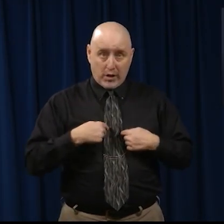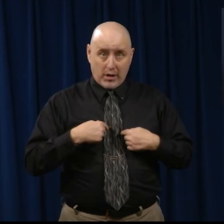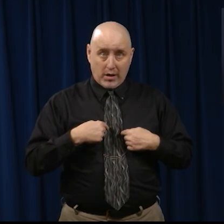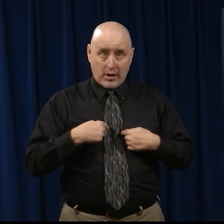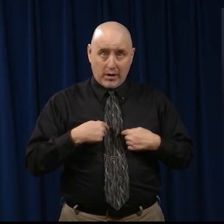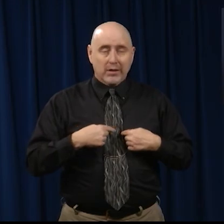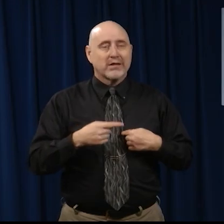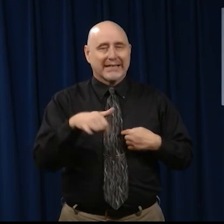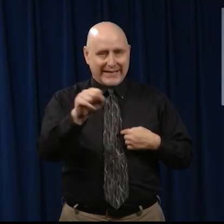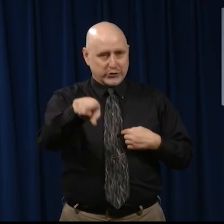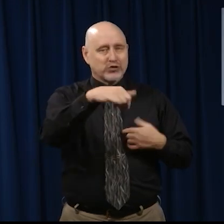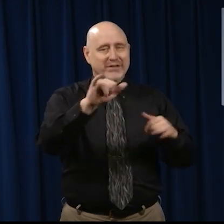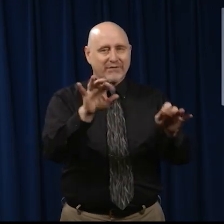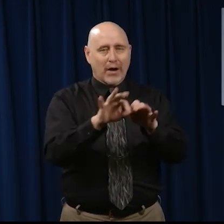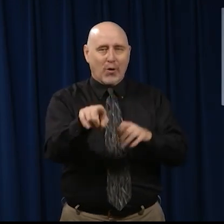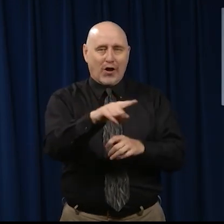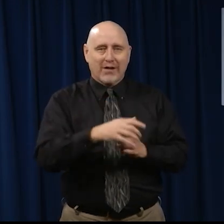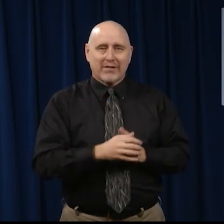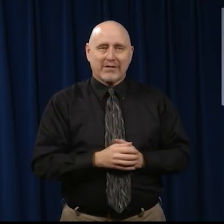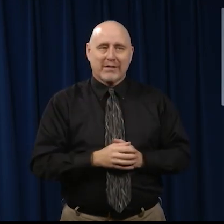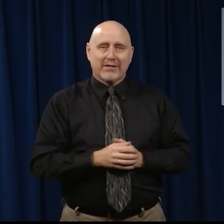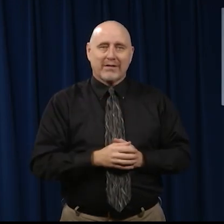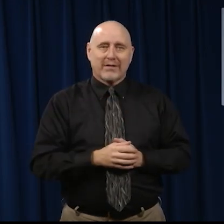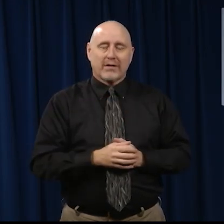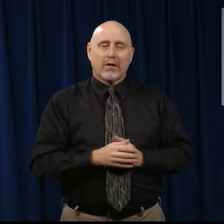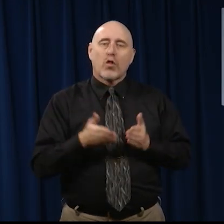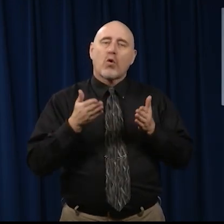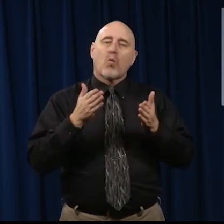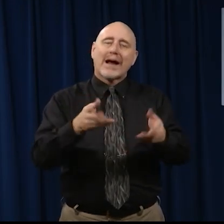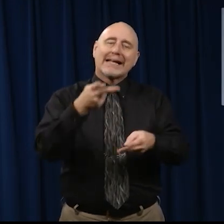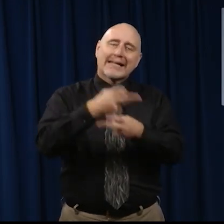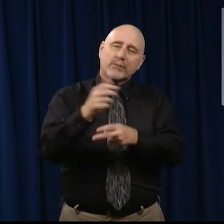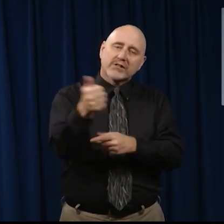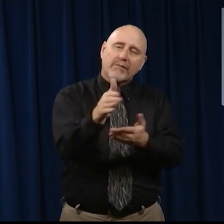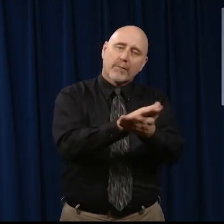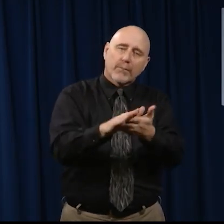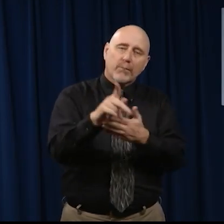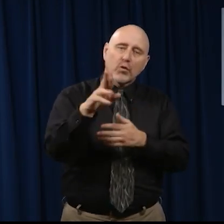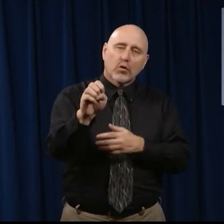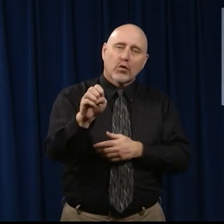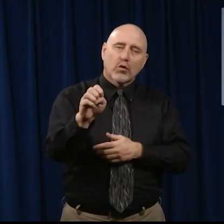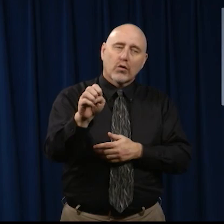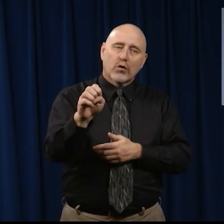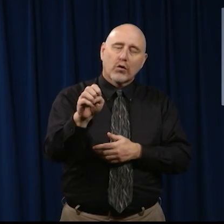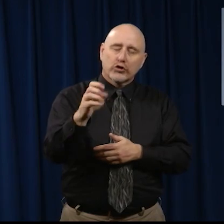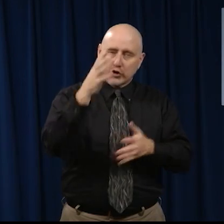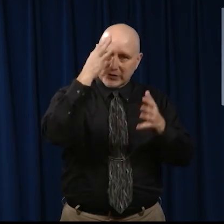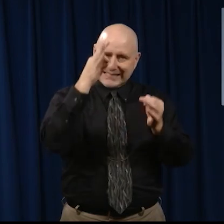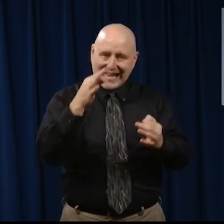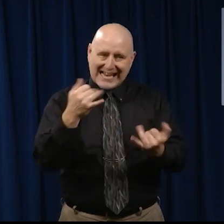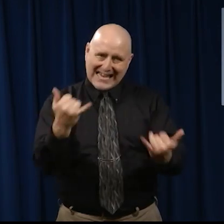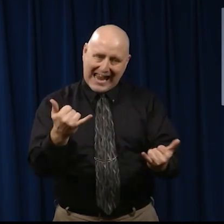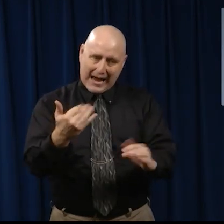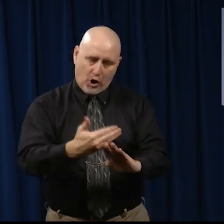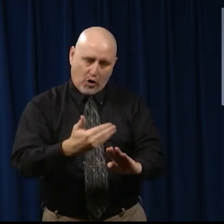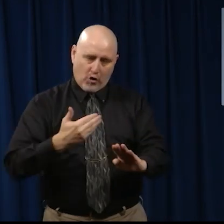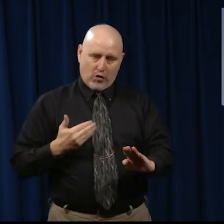valuable? Yes. The way to keep yourself pure is to decide right